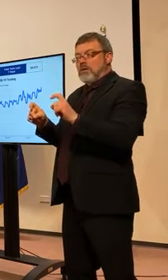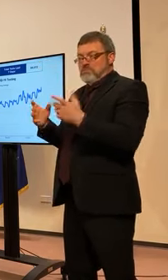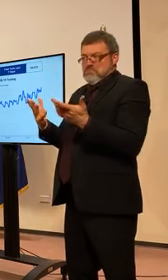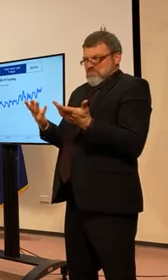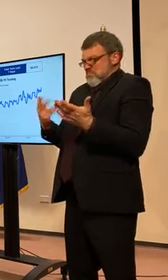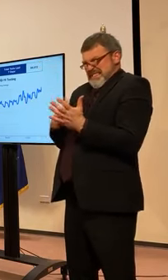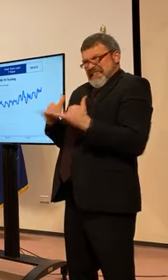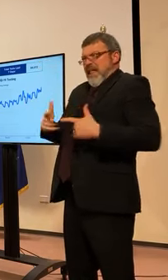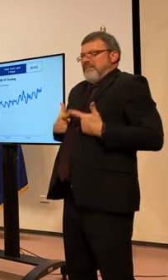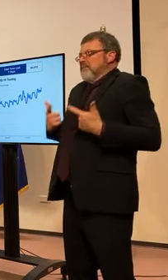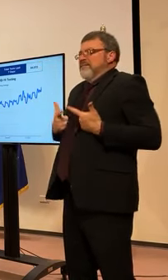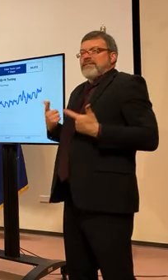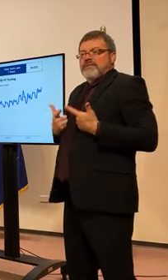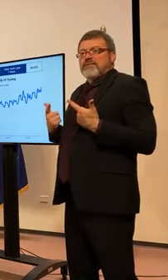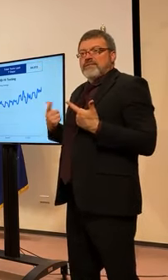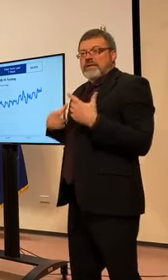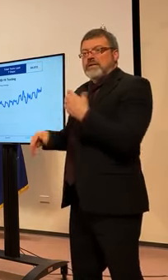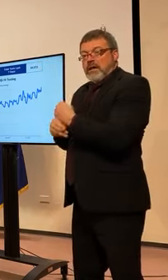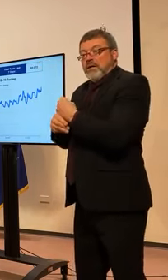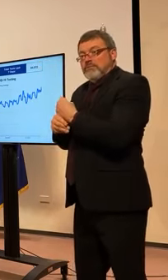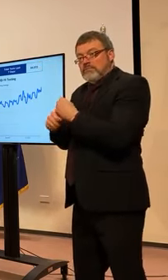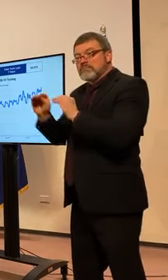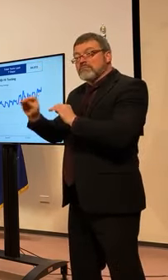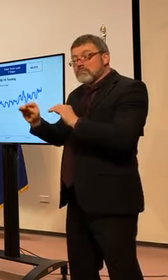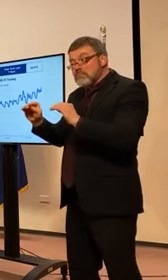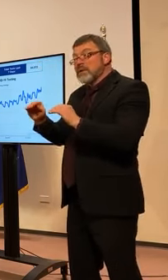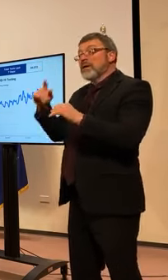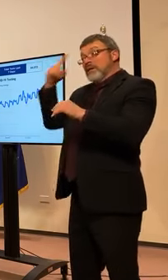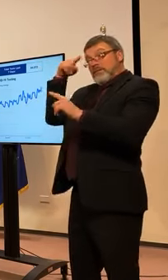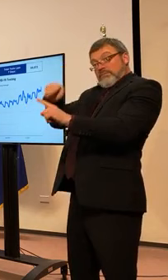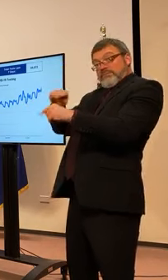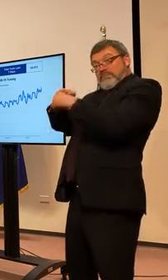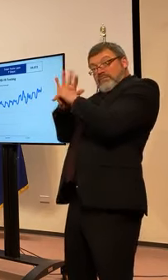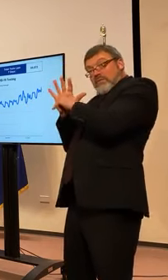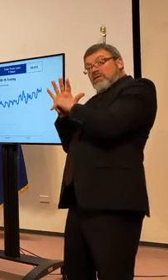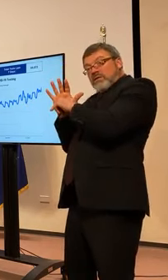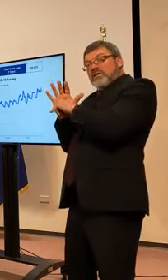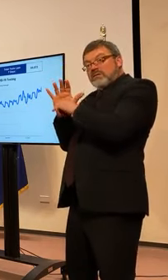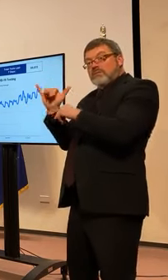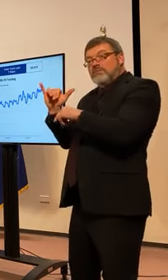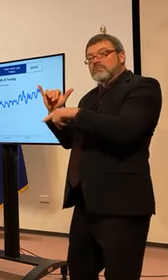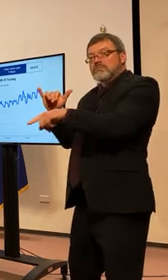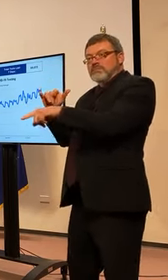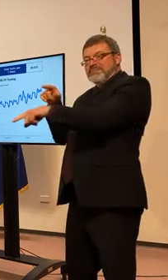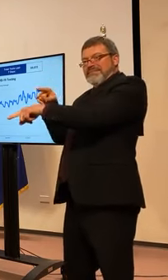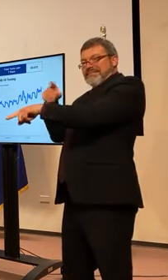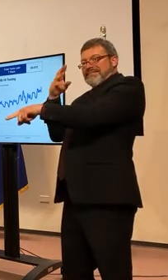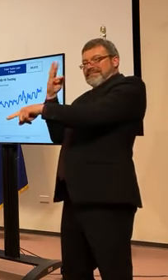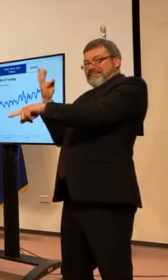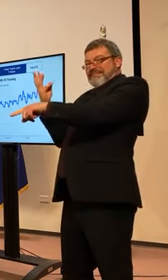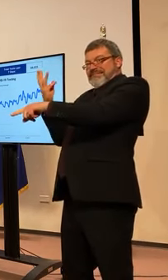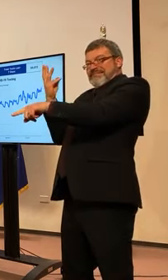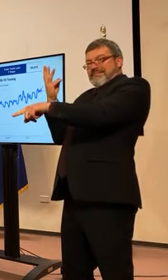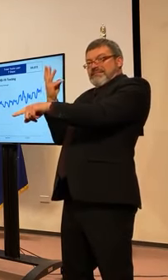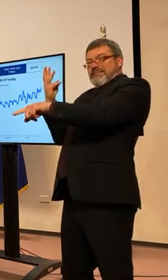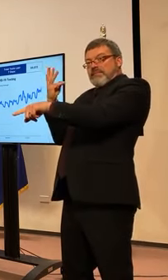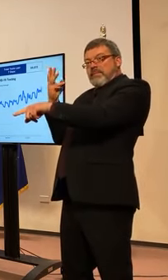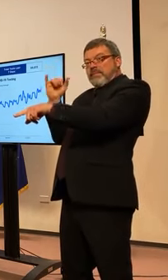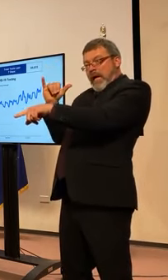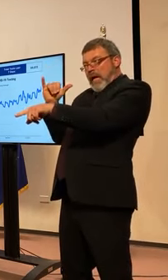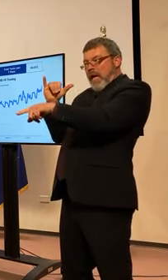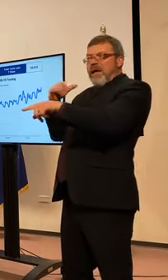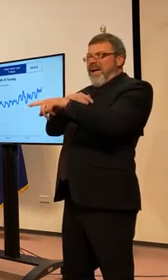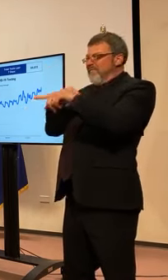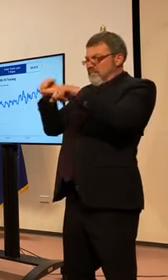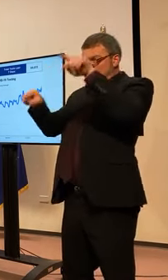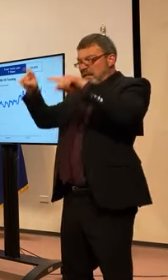COVID testing. We will offer COVID tests this Wednesday through state testing sites or at local hospitals. If